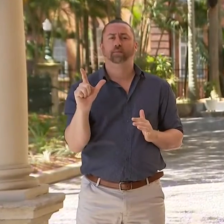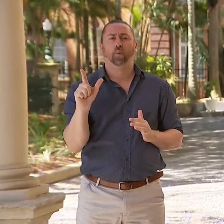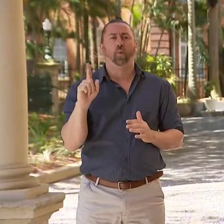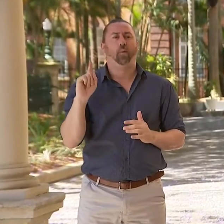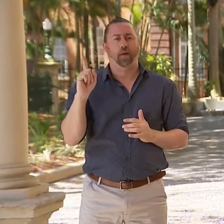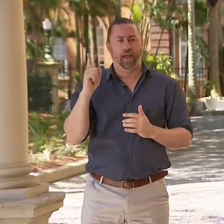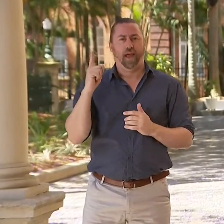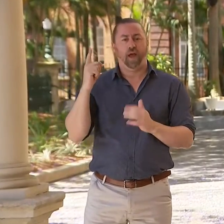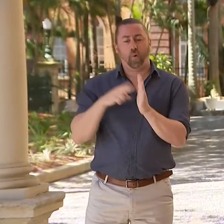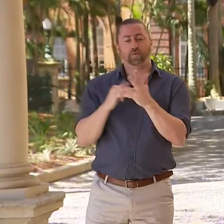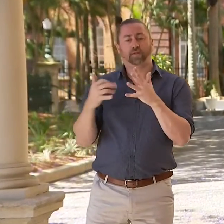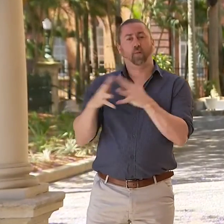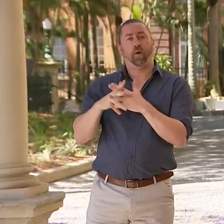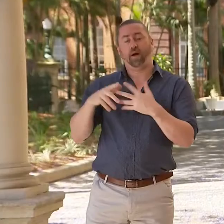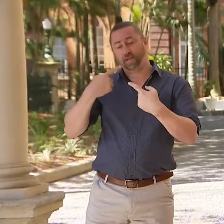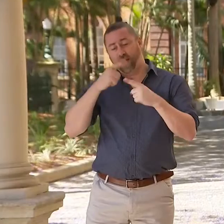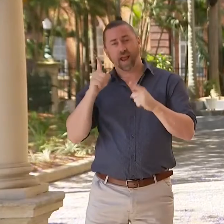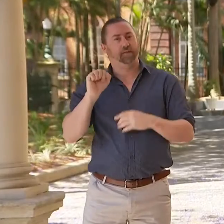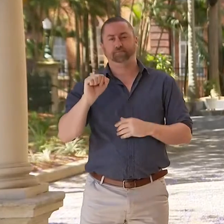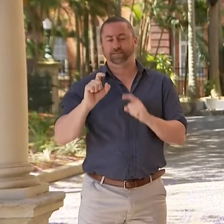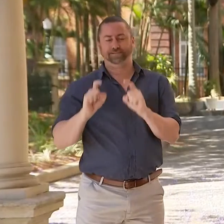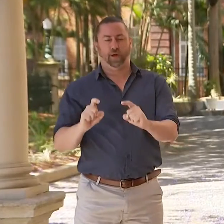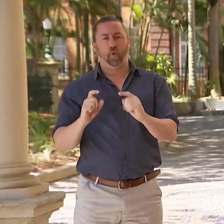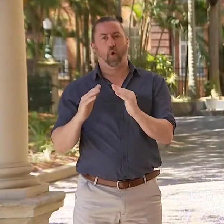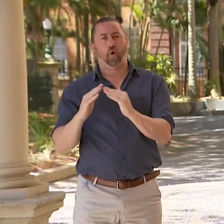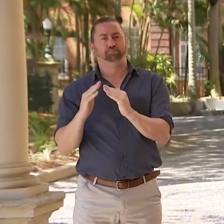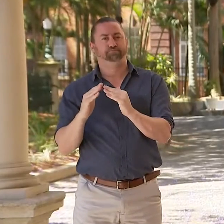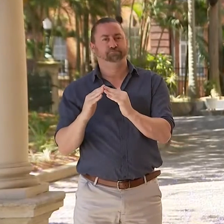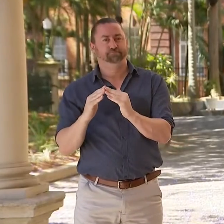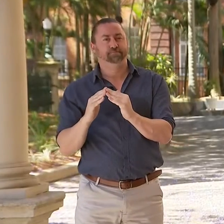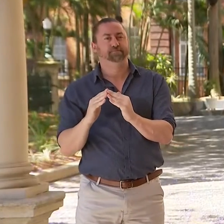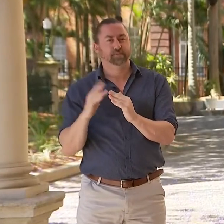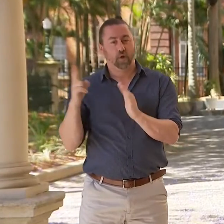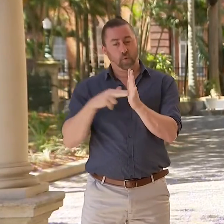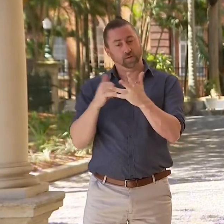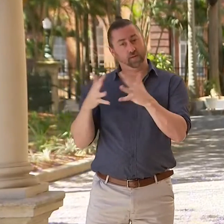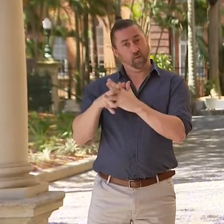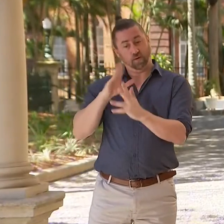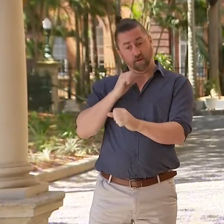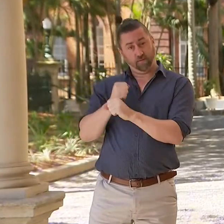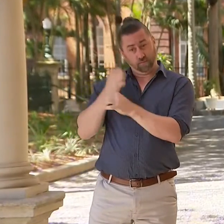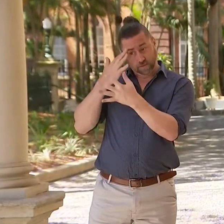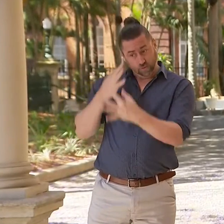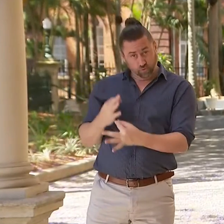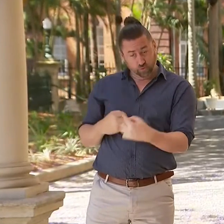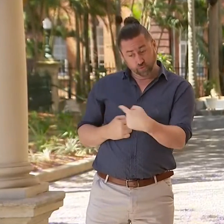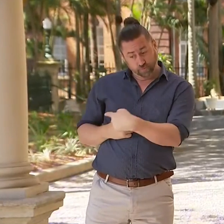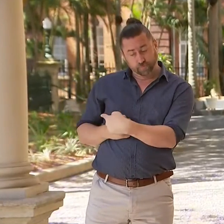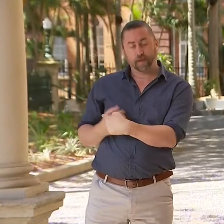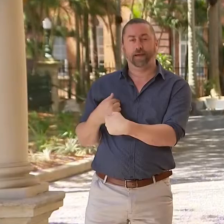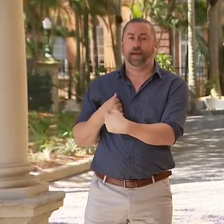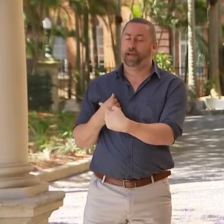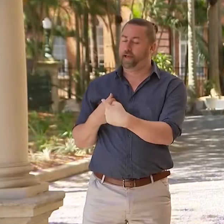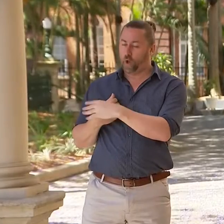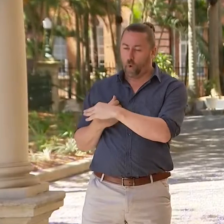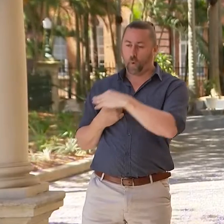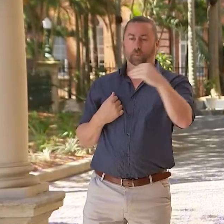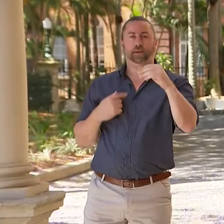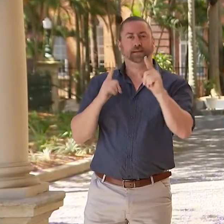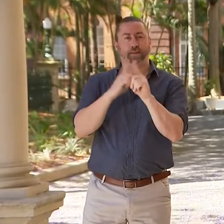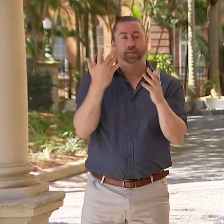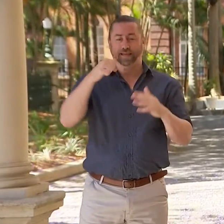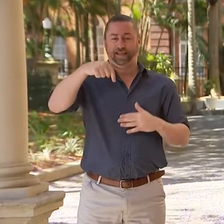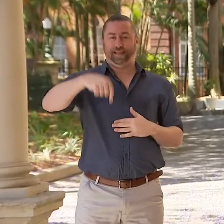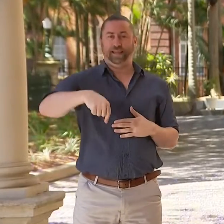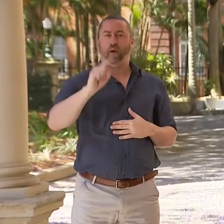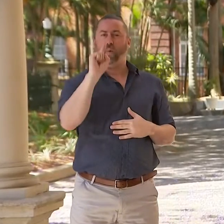stay-at-home restrictions put in place by the New South Wales Government. So from 1 a.m. tomorrow, we'll put our